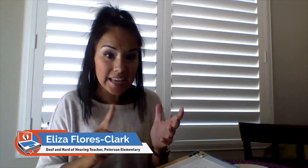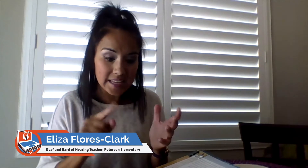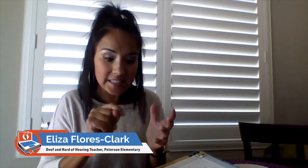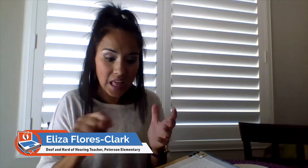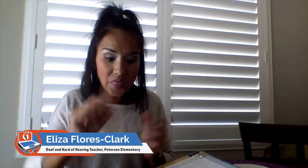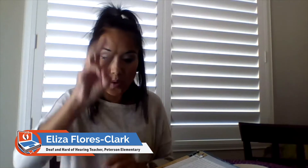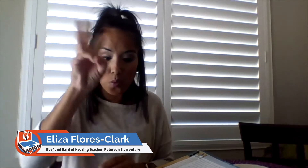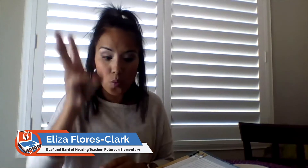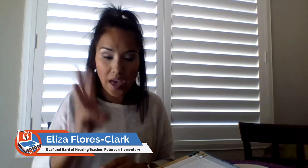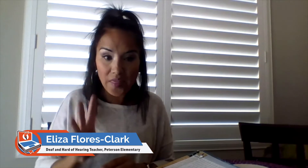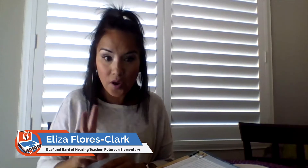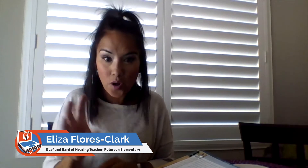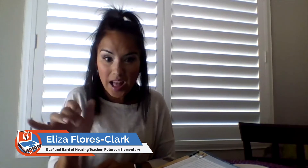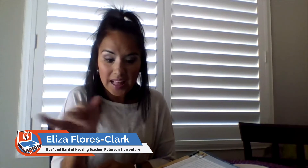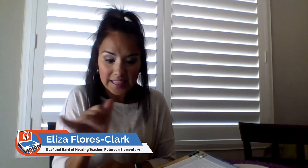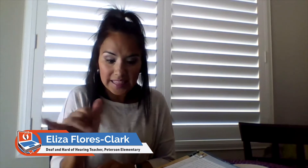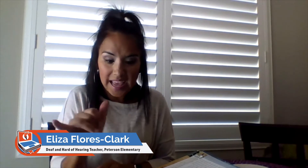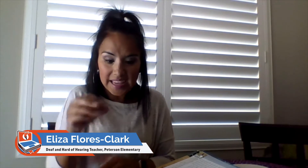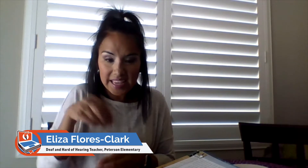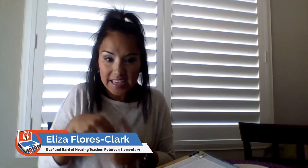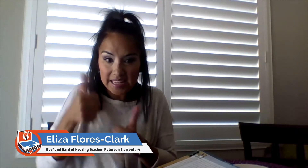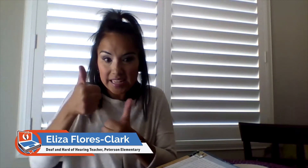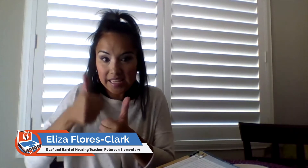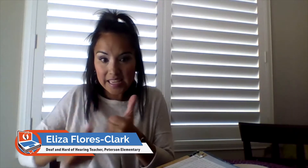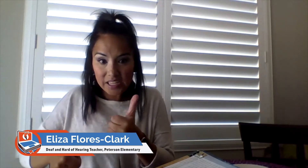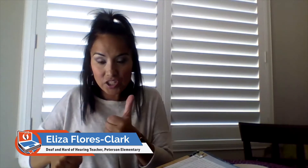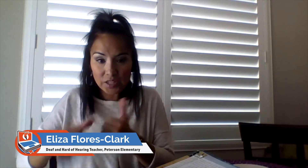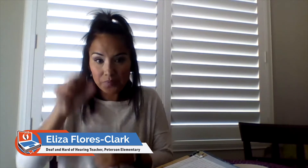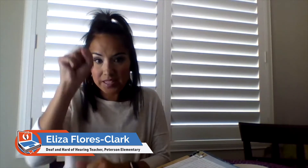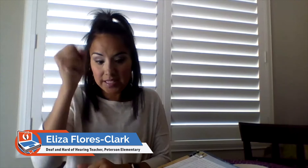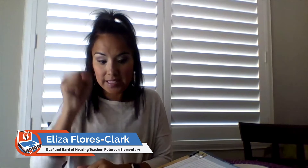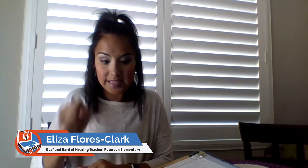is like in each season?